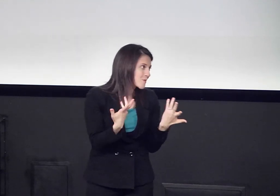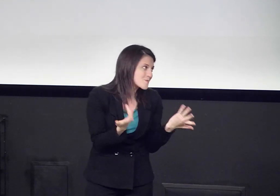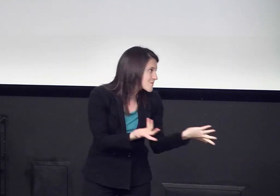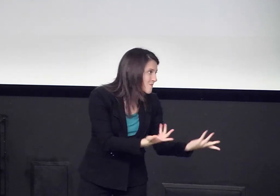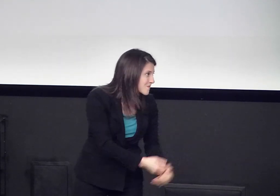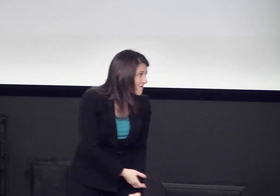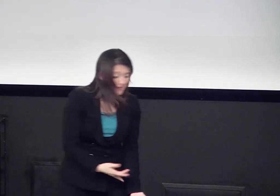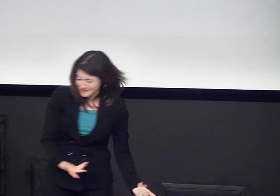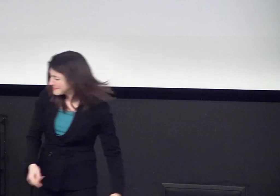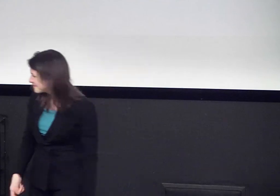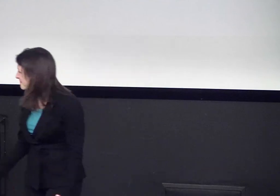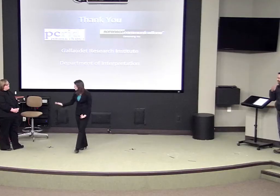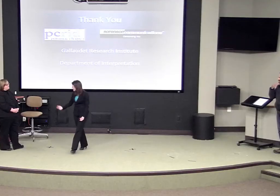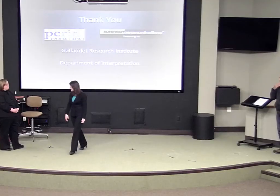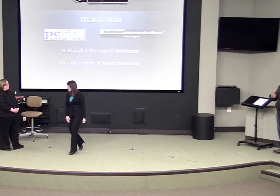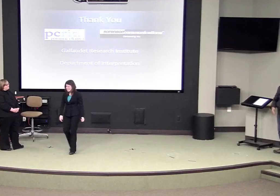on this together in order to resolve the issue.